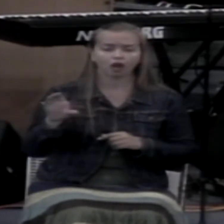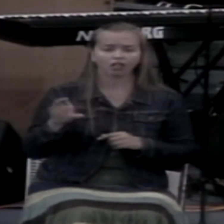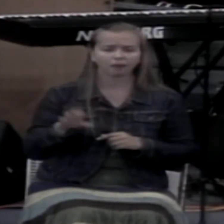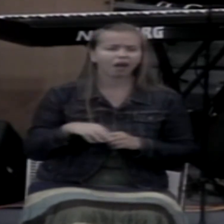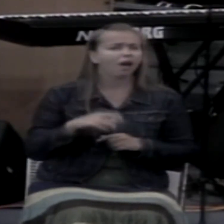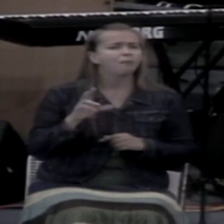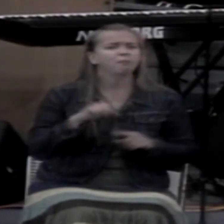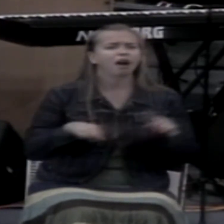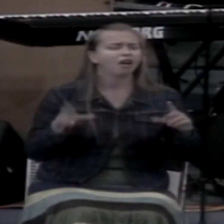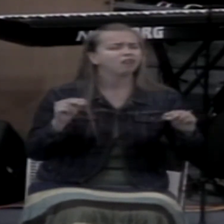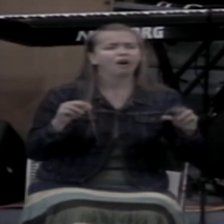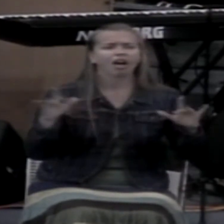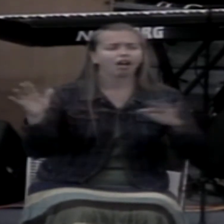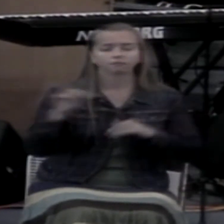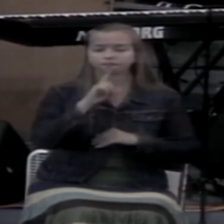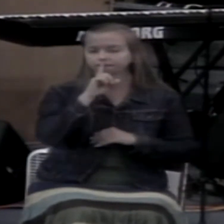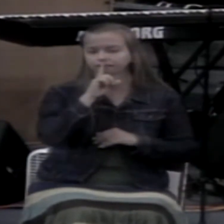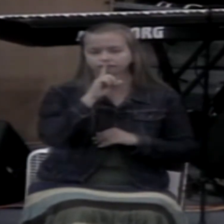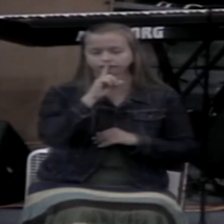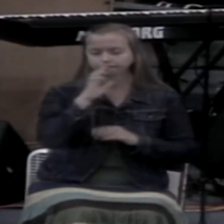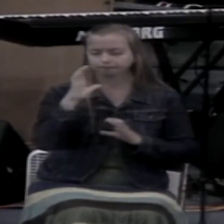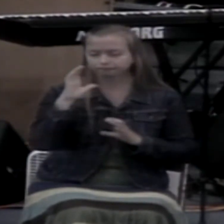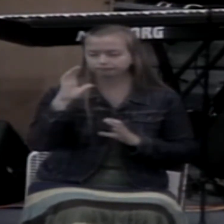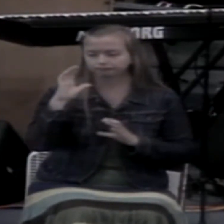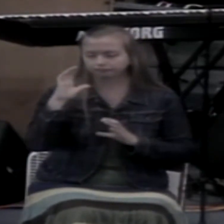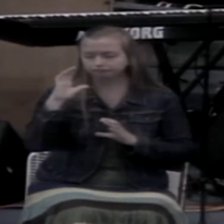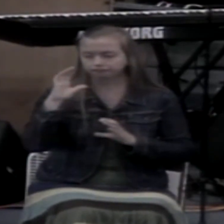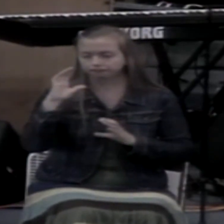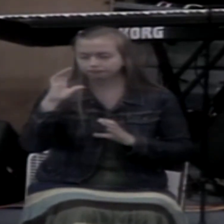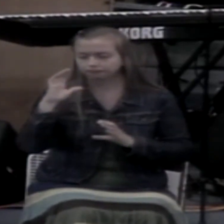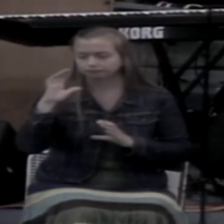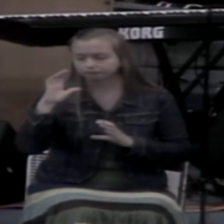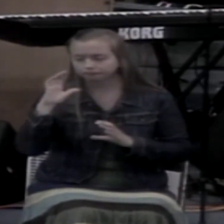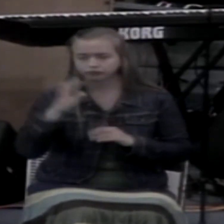world's worst for defending yourself.